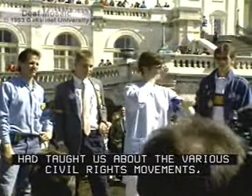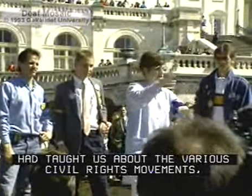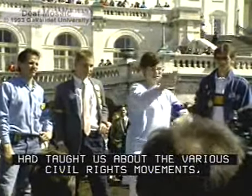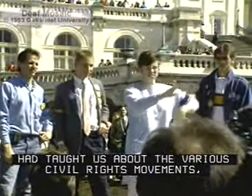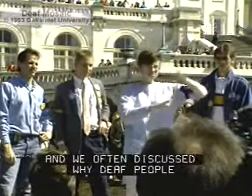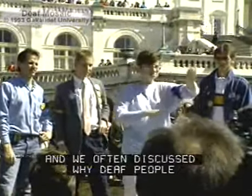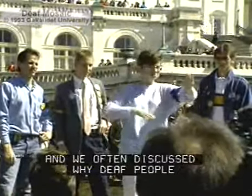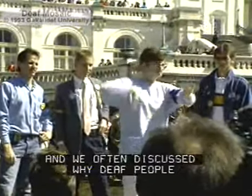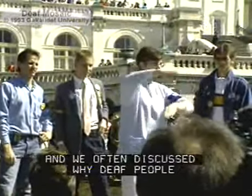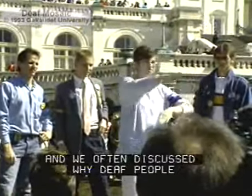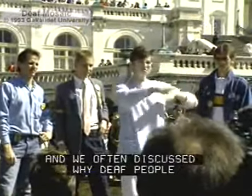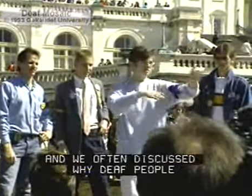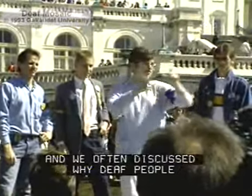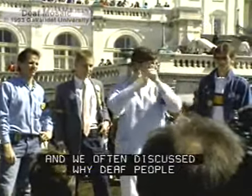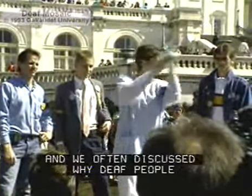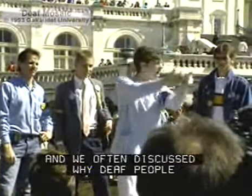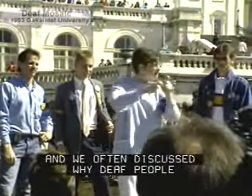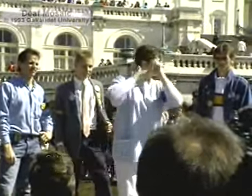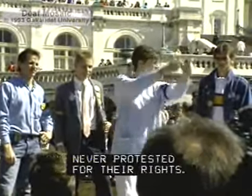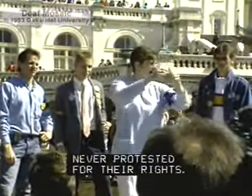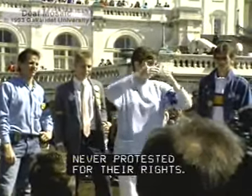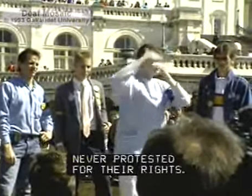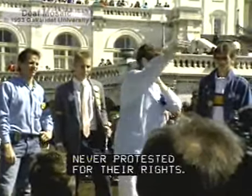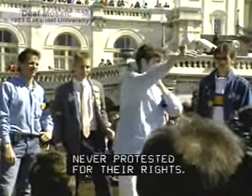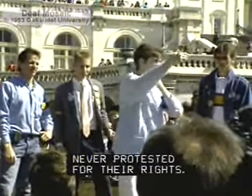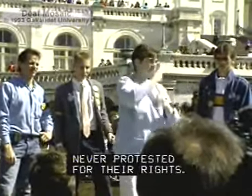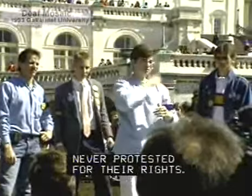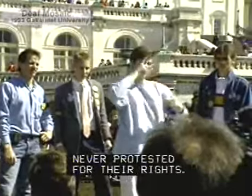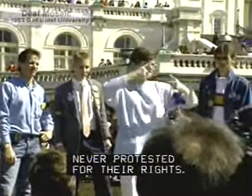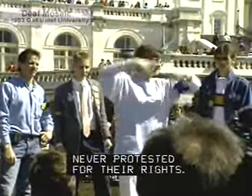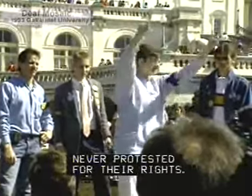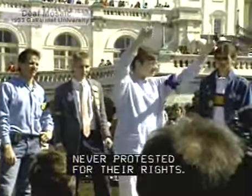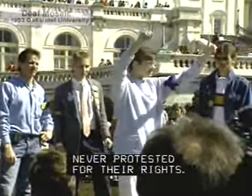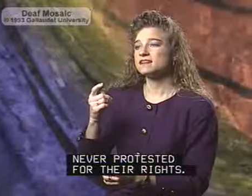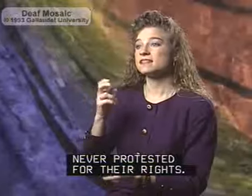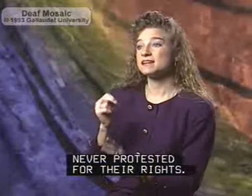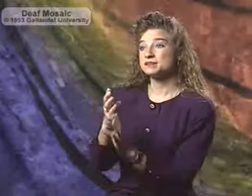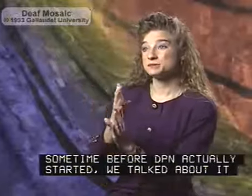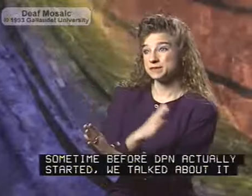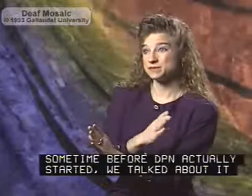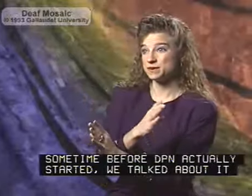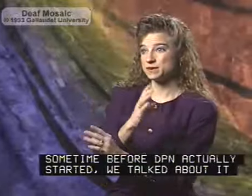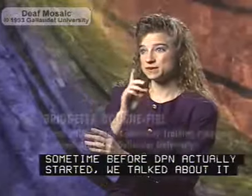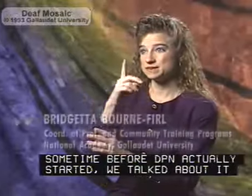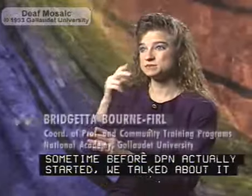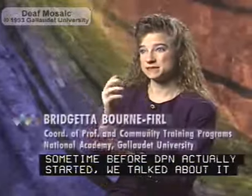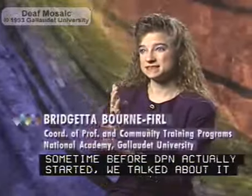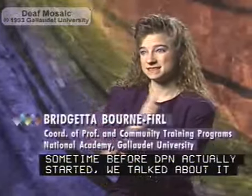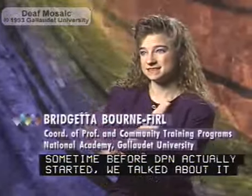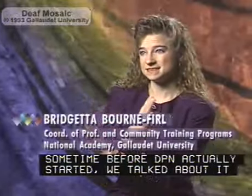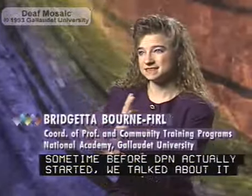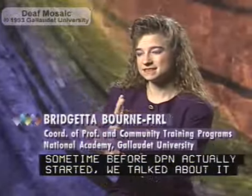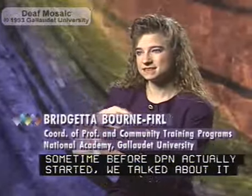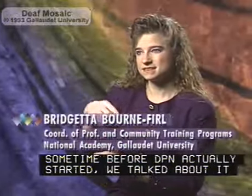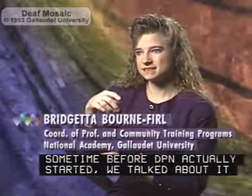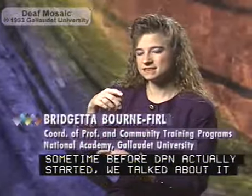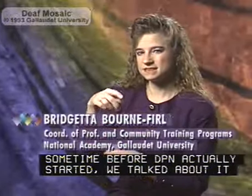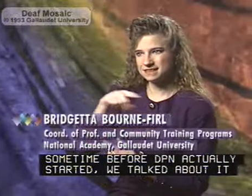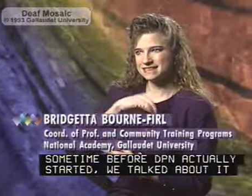movements, and we often discussed why deaf people never protested for their rights. Sometime before DPN actually started,